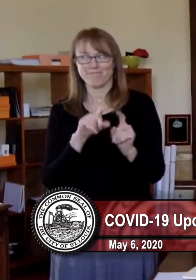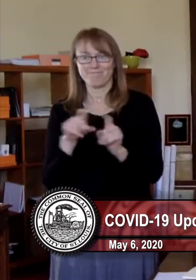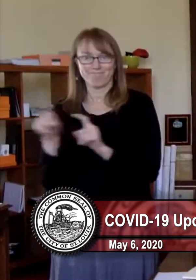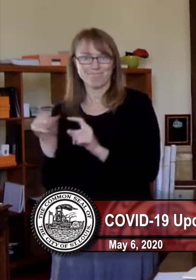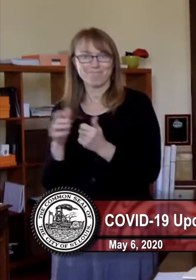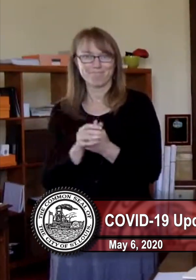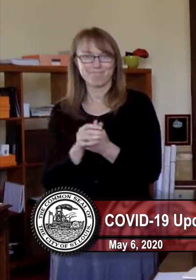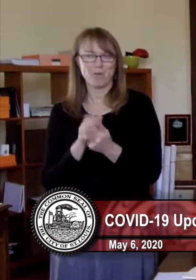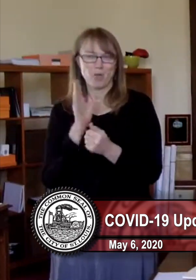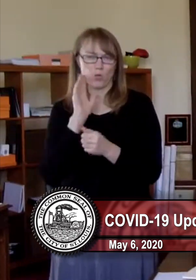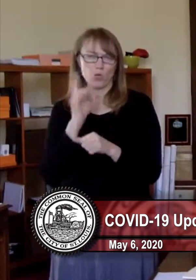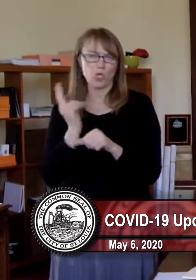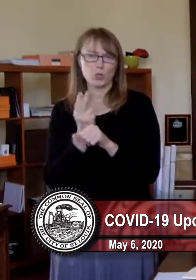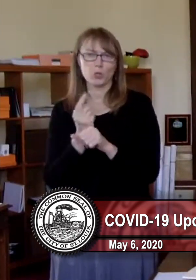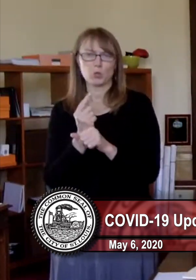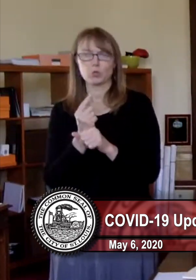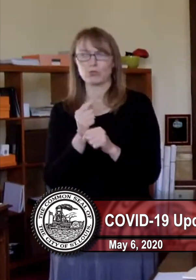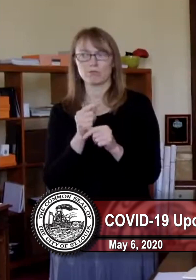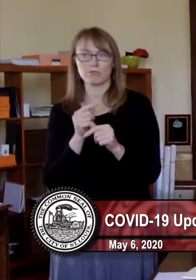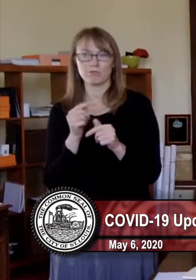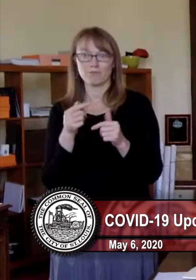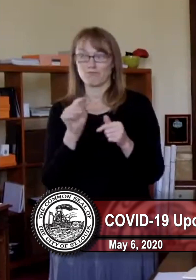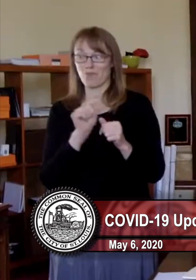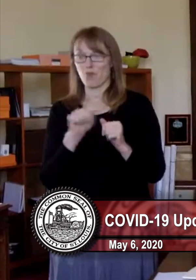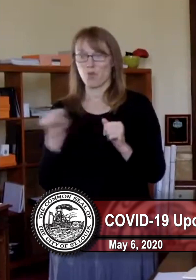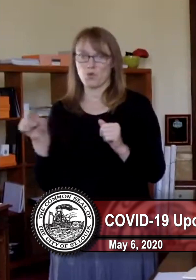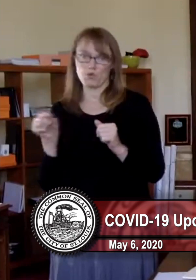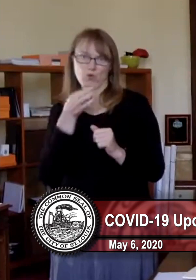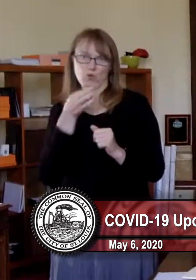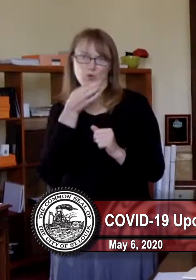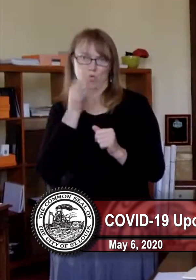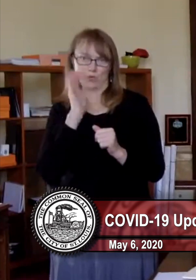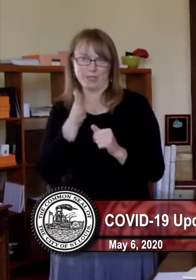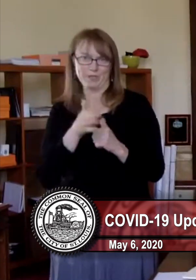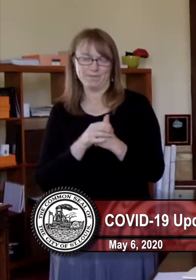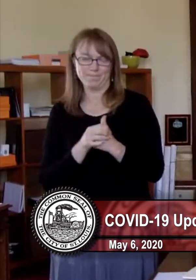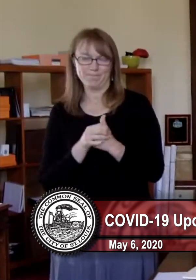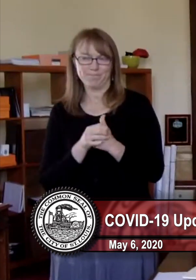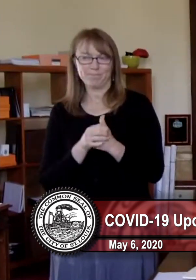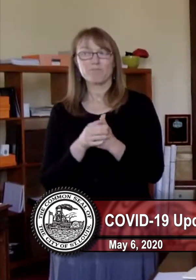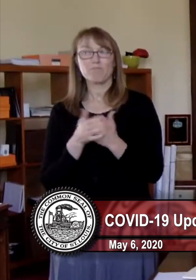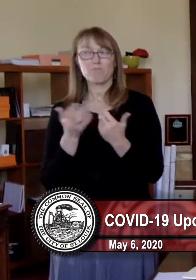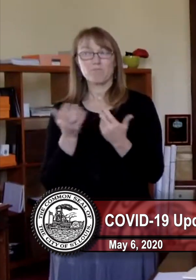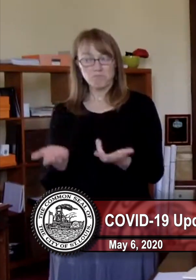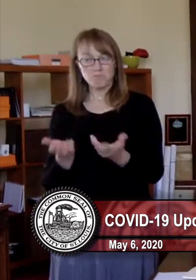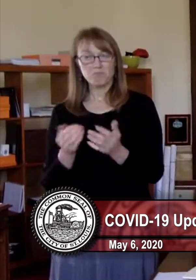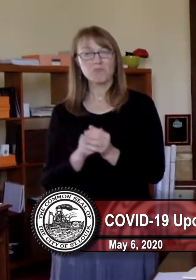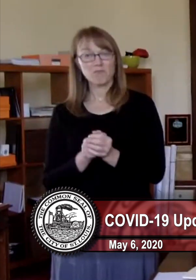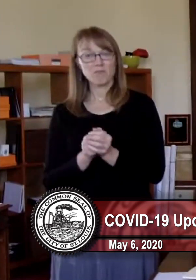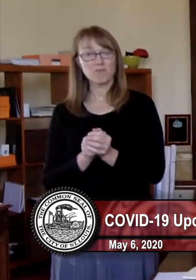most likely. So that's sort of the statistics here.